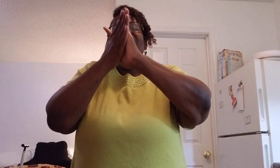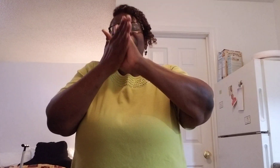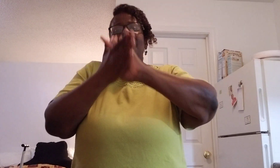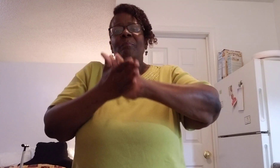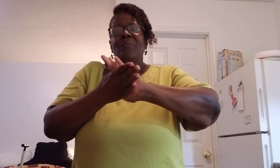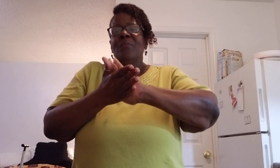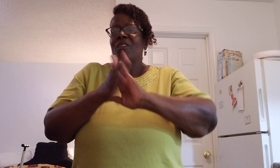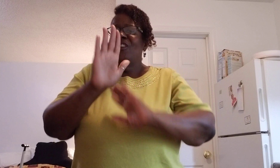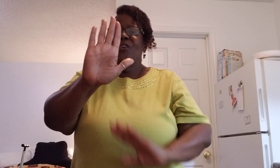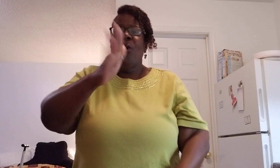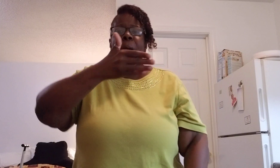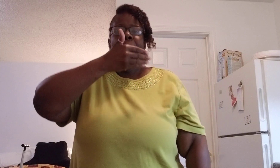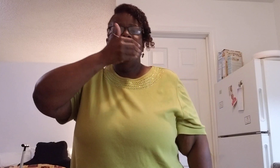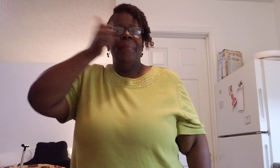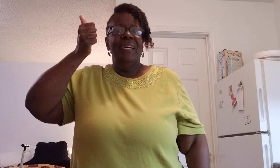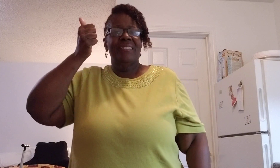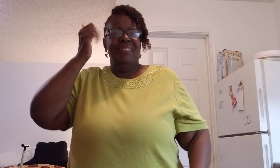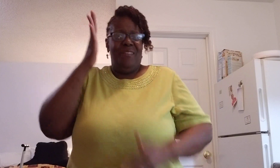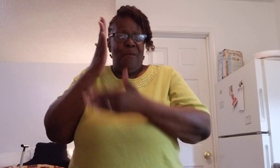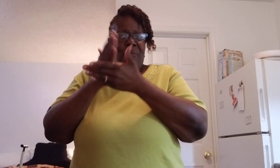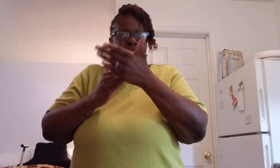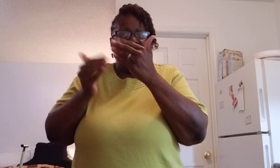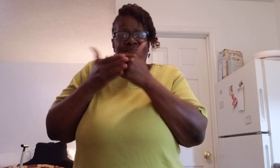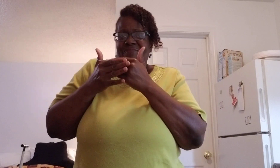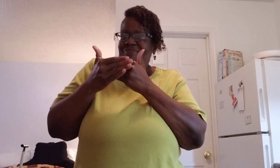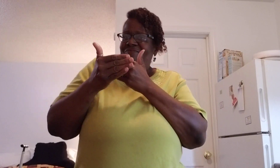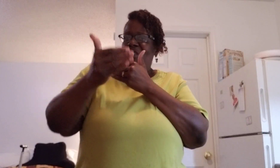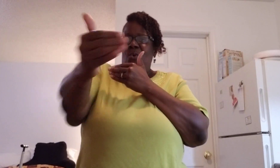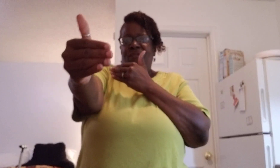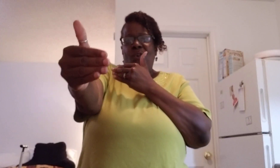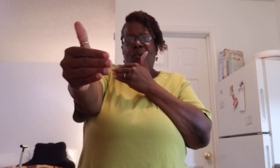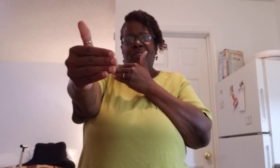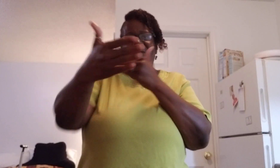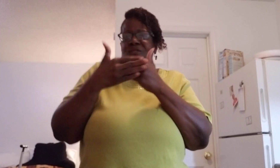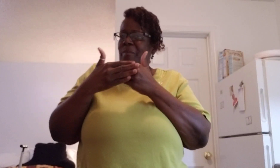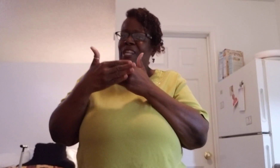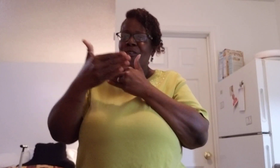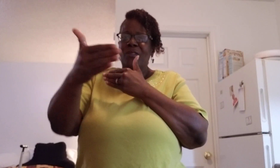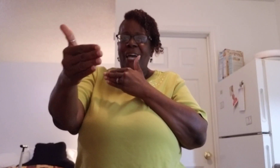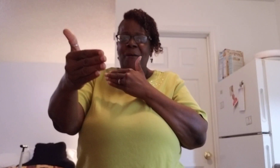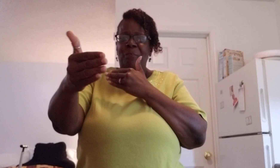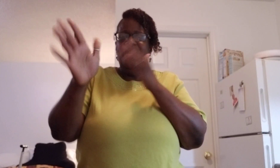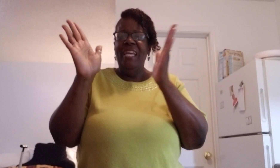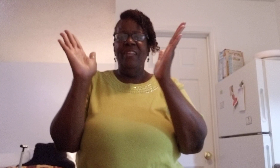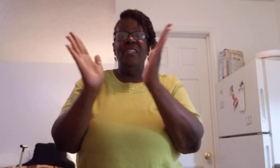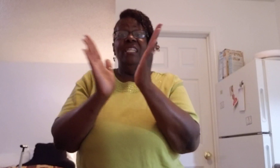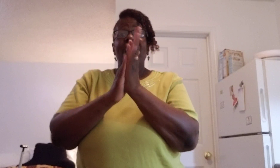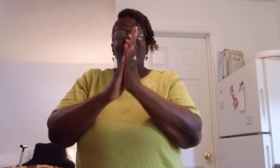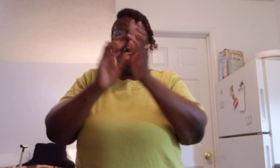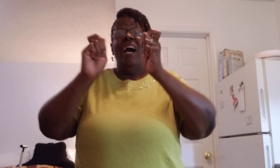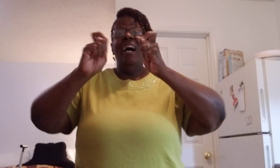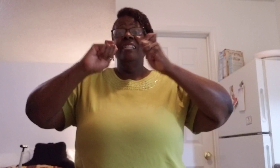become your best part going forward from here on out. And then,